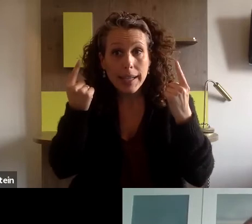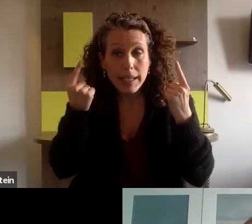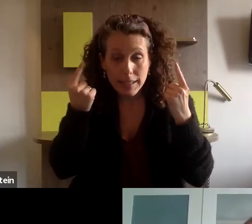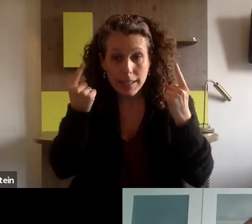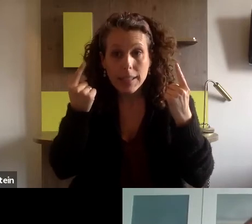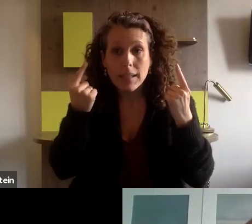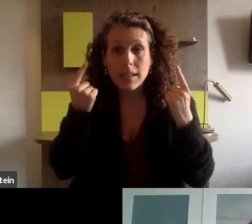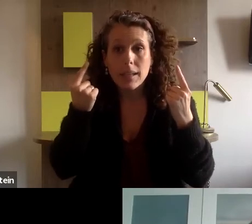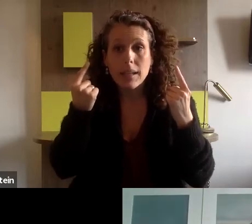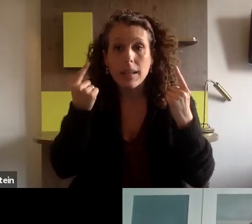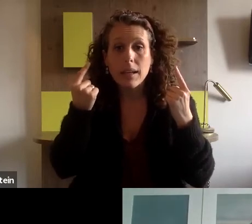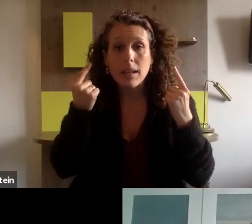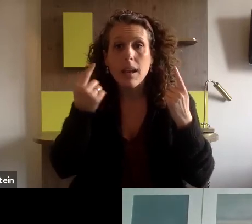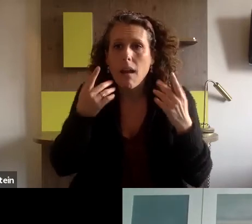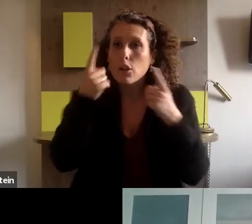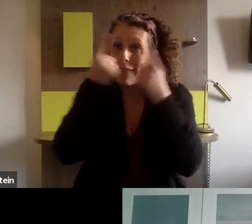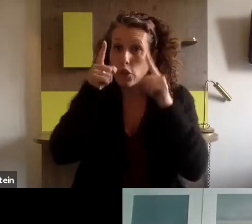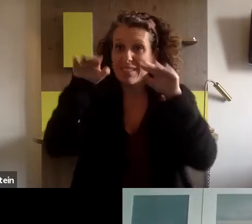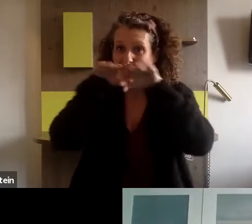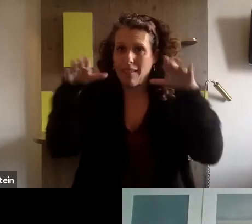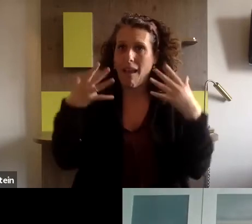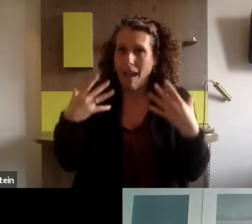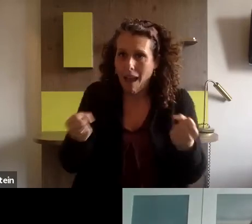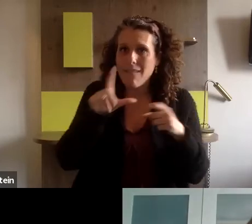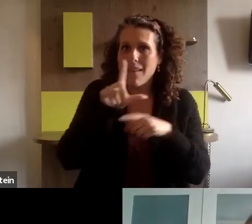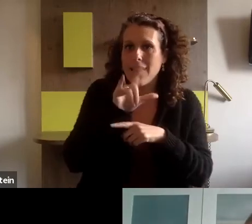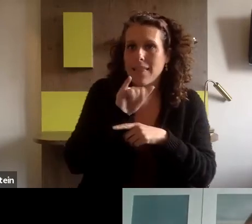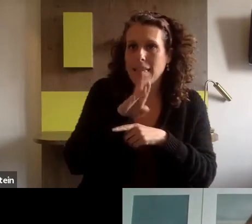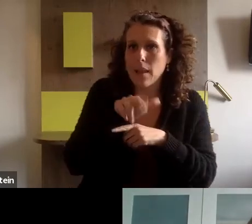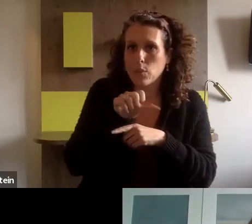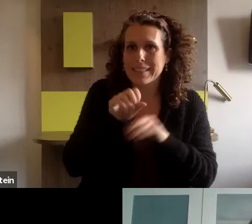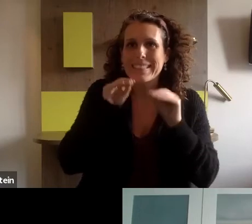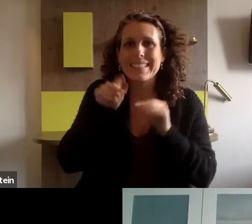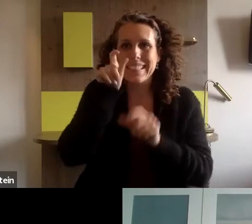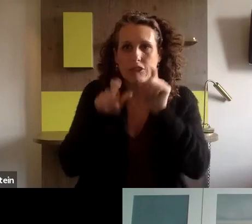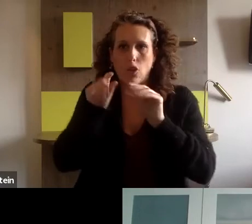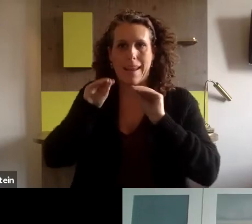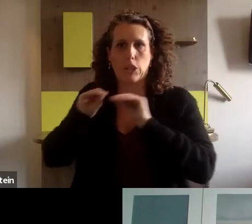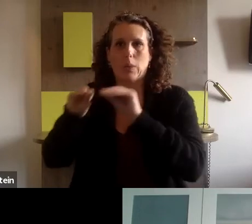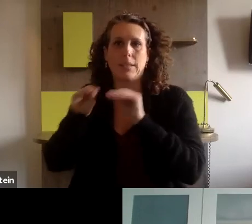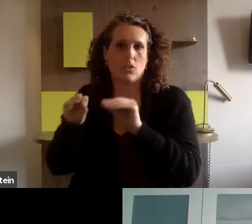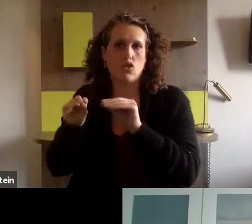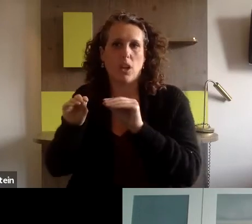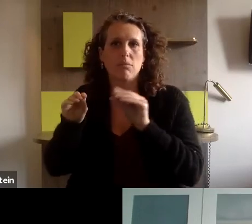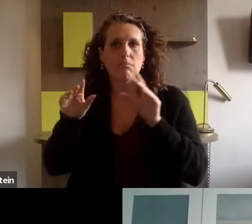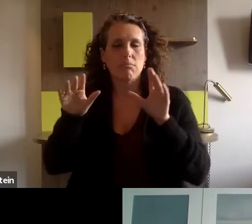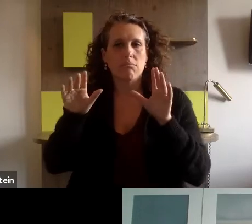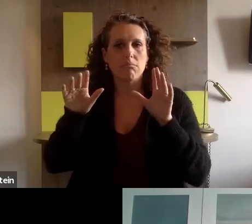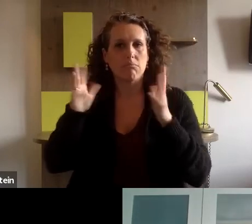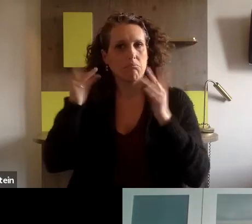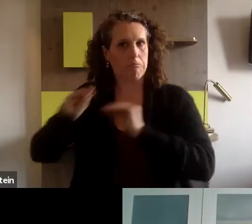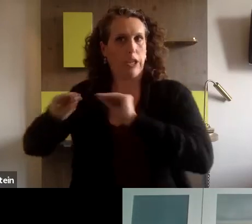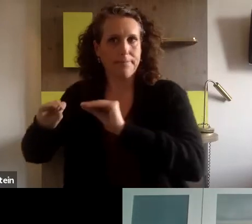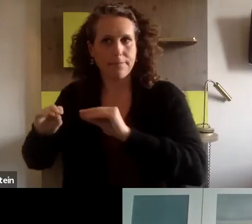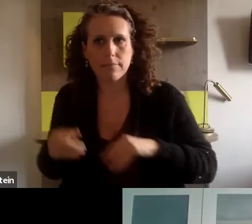she says we have a Libras teacher education course. And they think it's time to